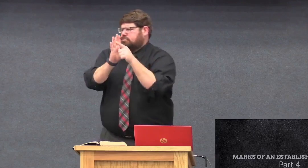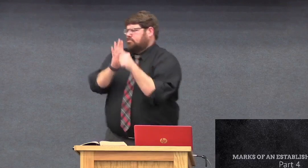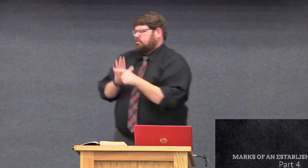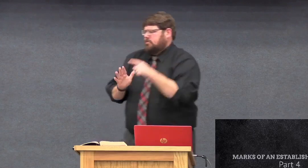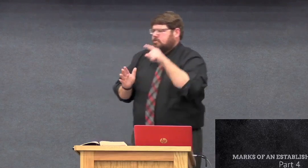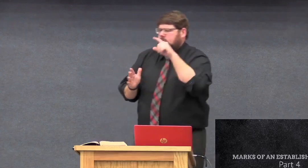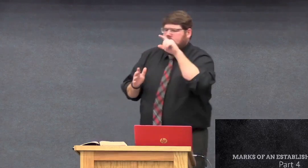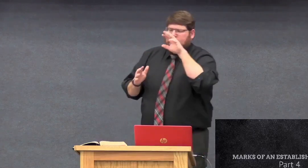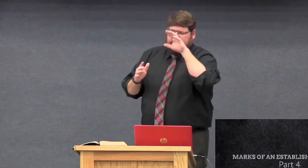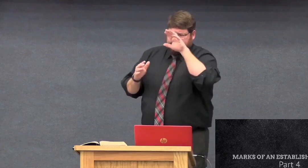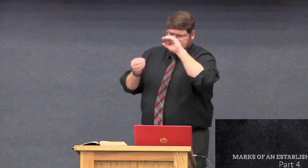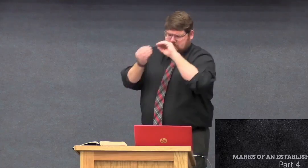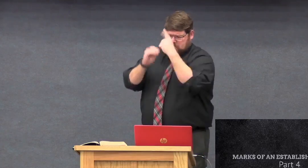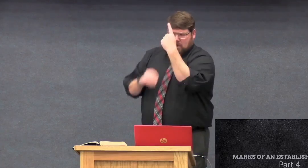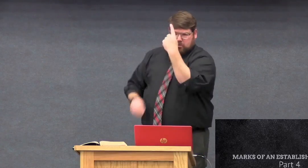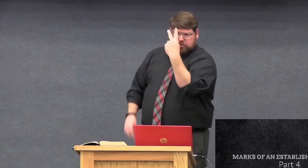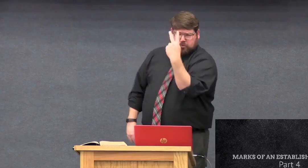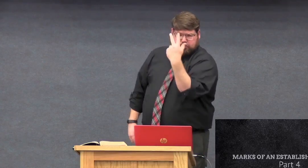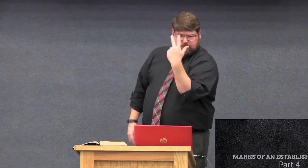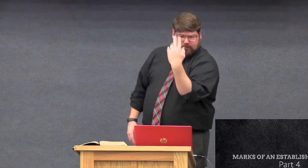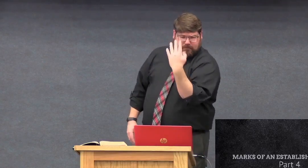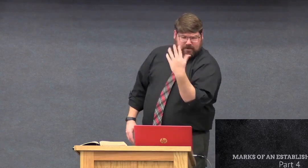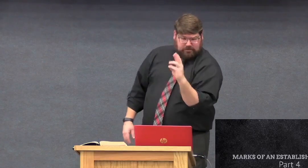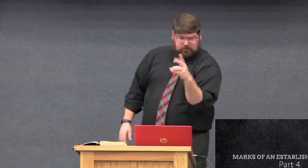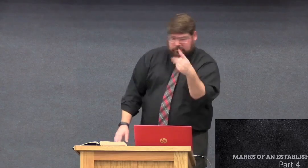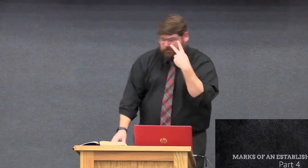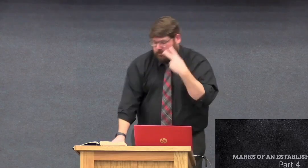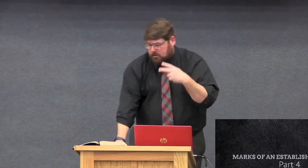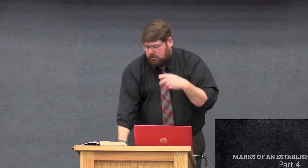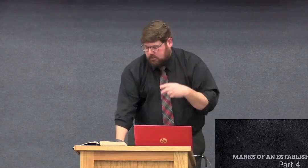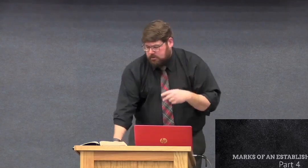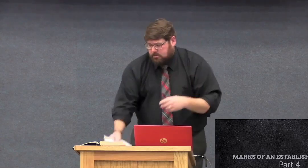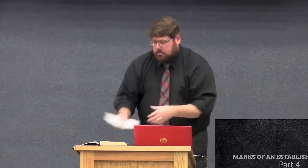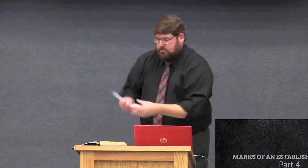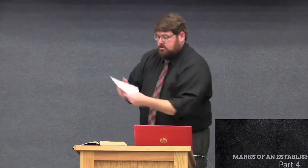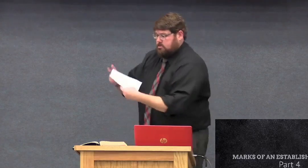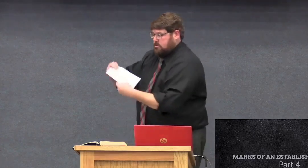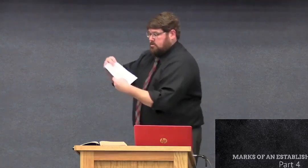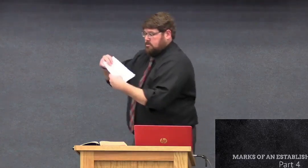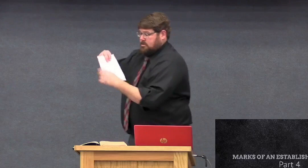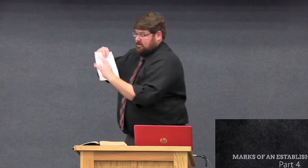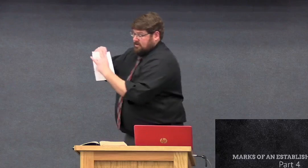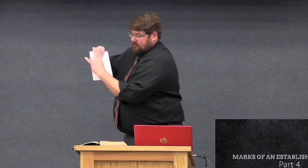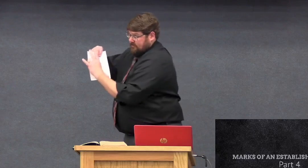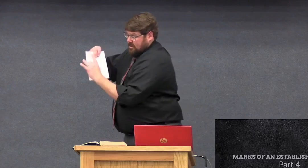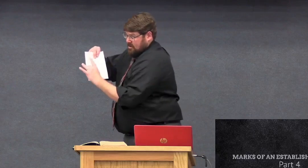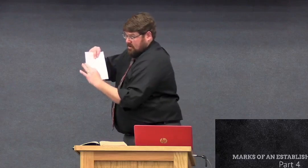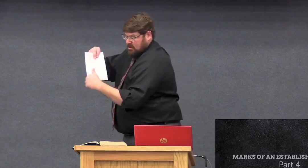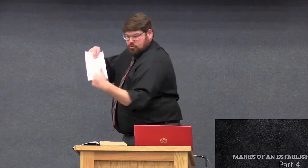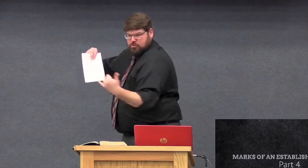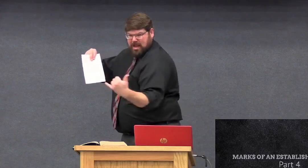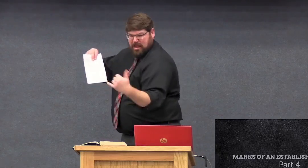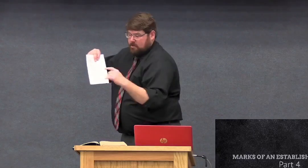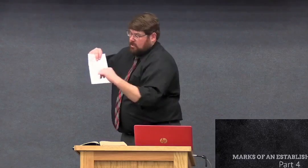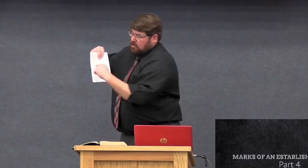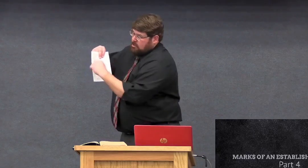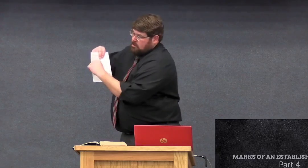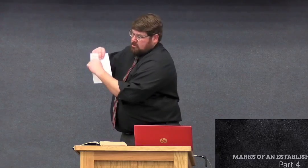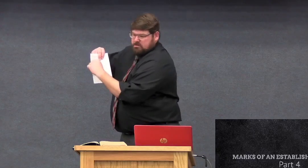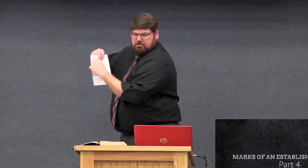I want to just review briefly the first six marks of an established church. You see